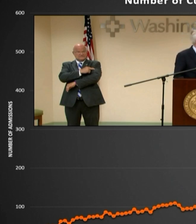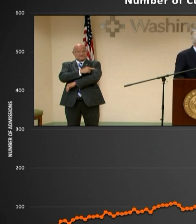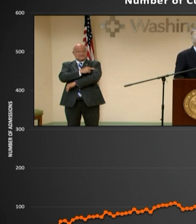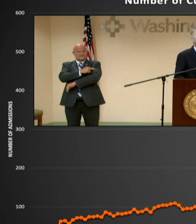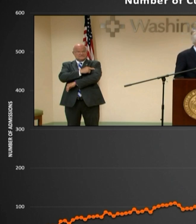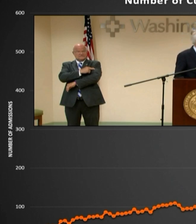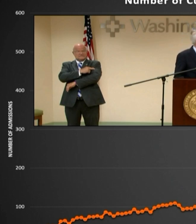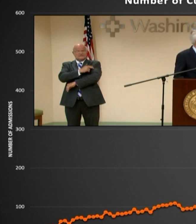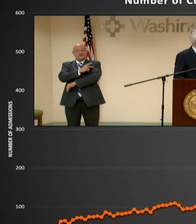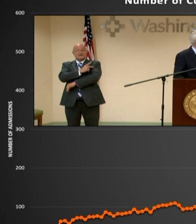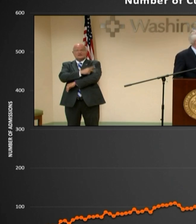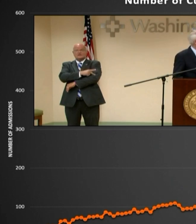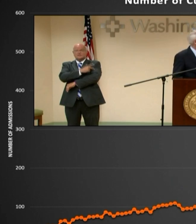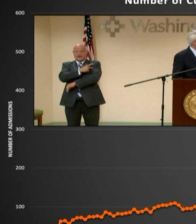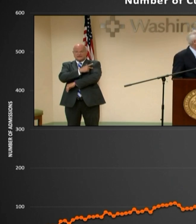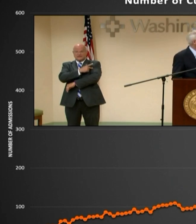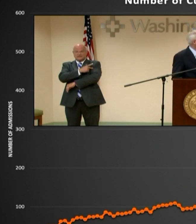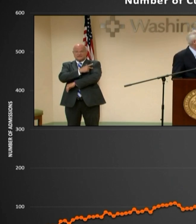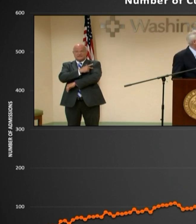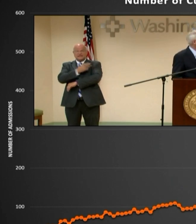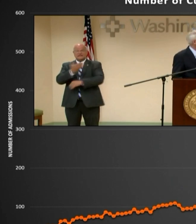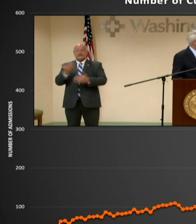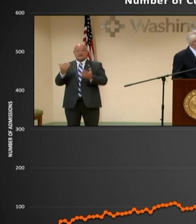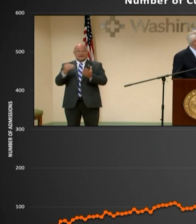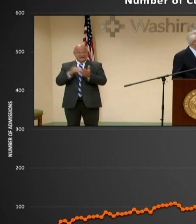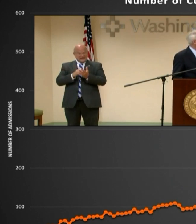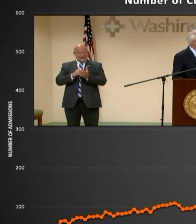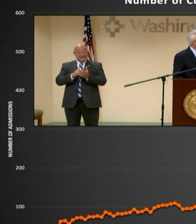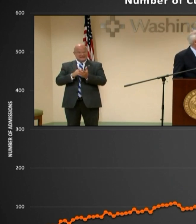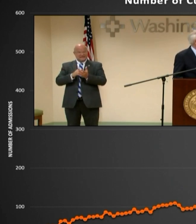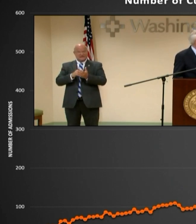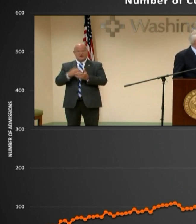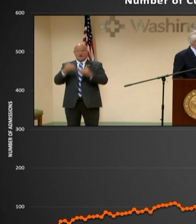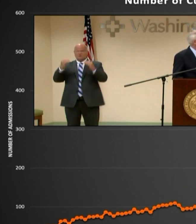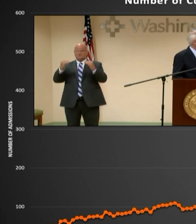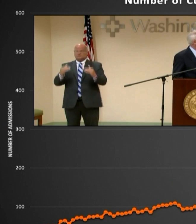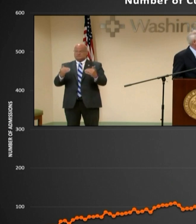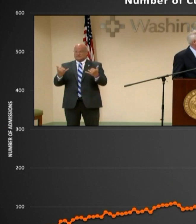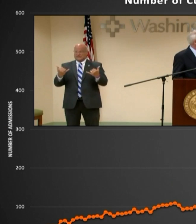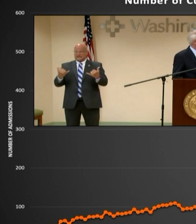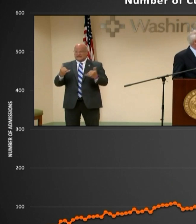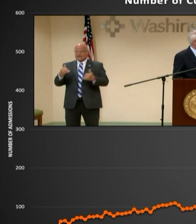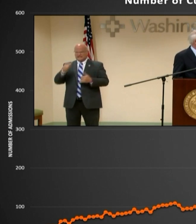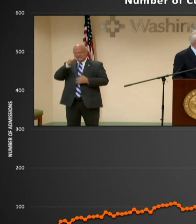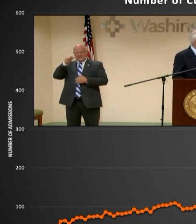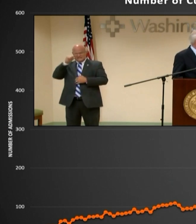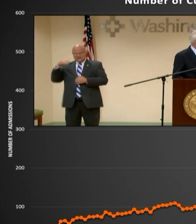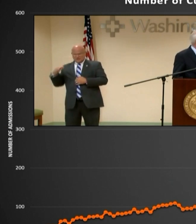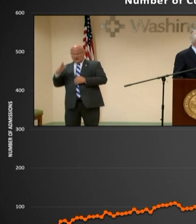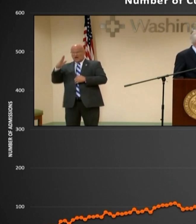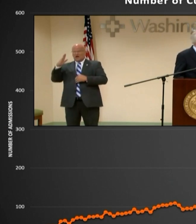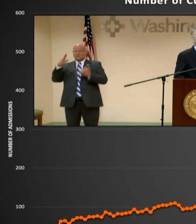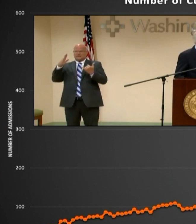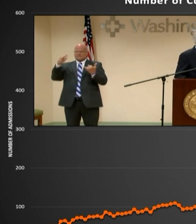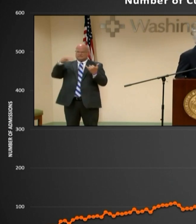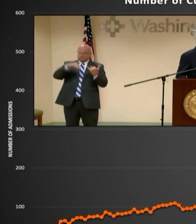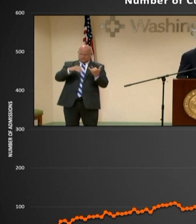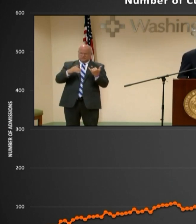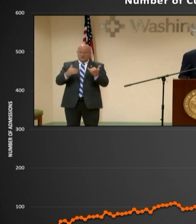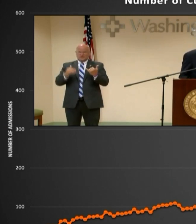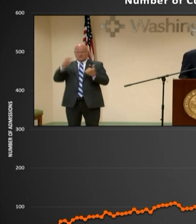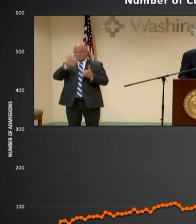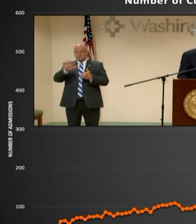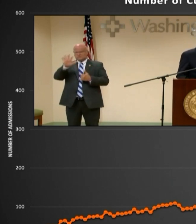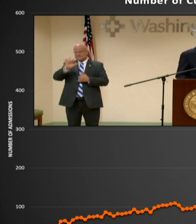hospitalized patients. And here again, we're down today, we're up yesterday, so it's floating right